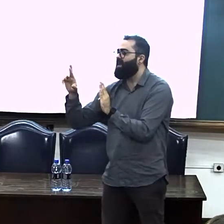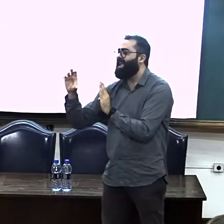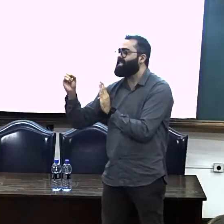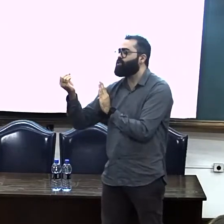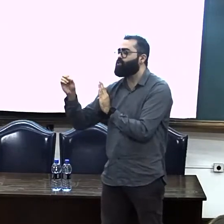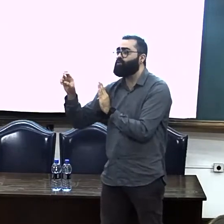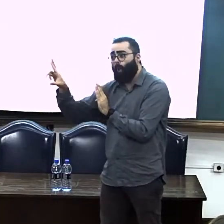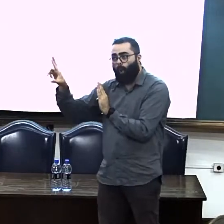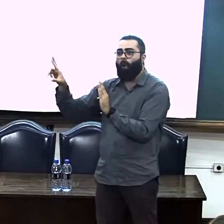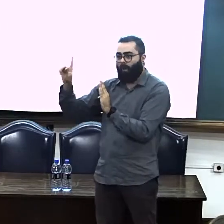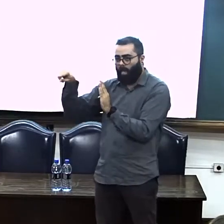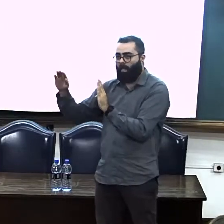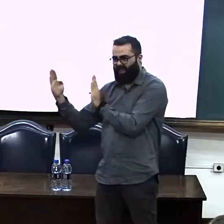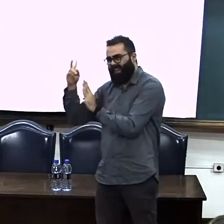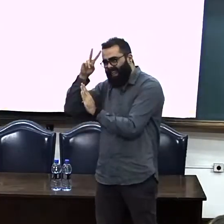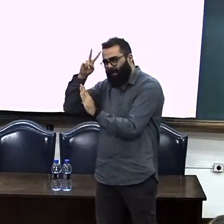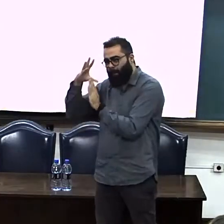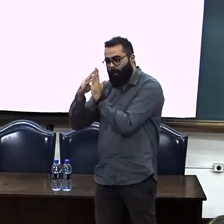converter.